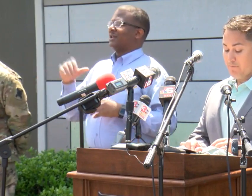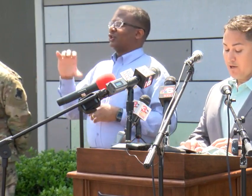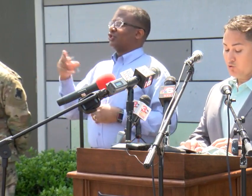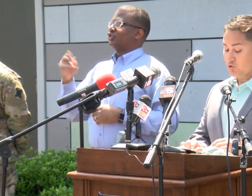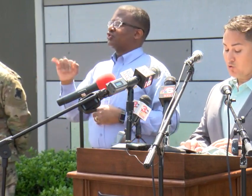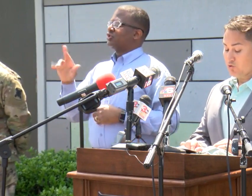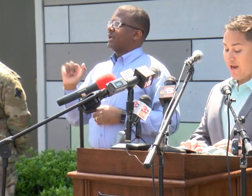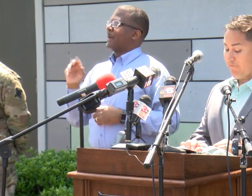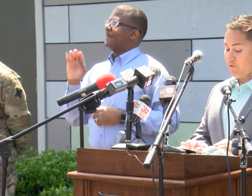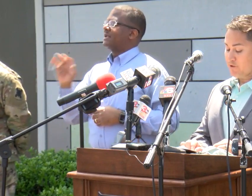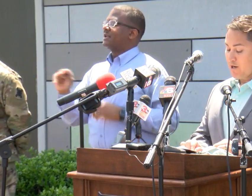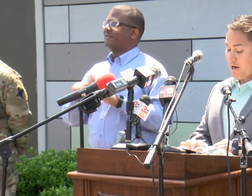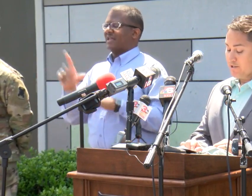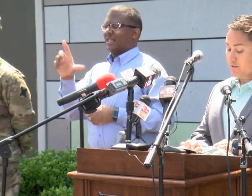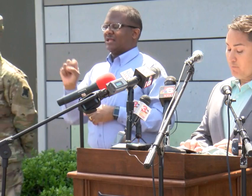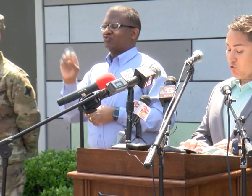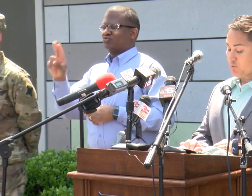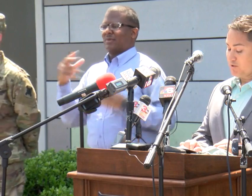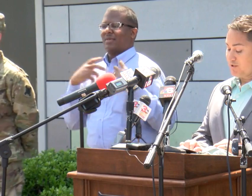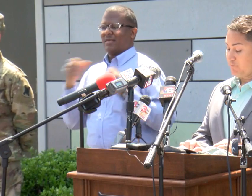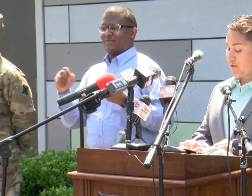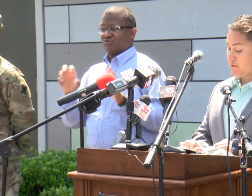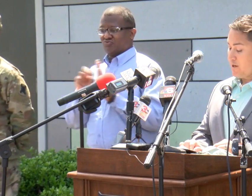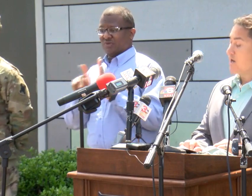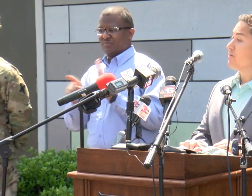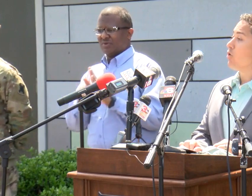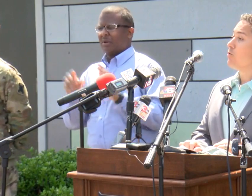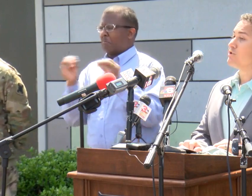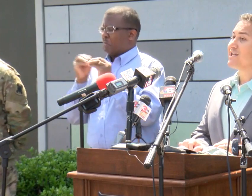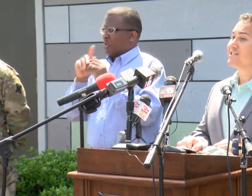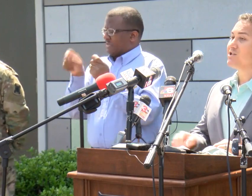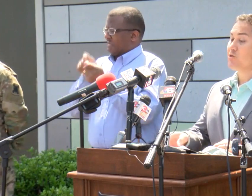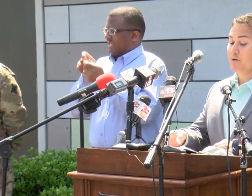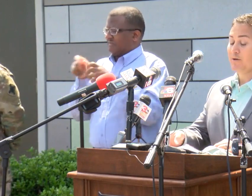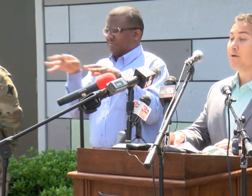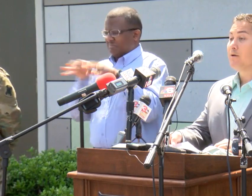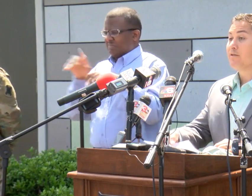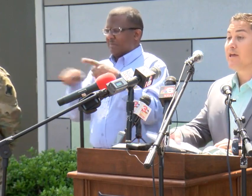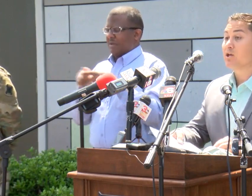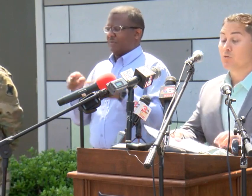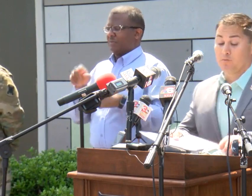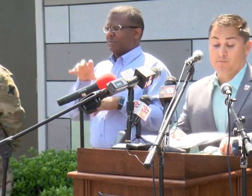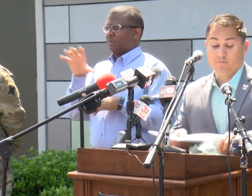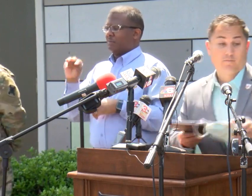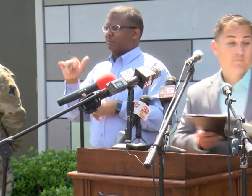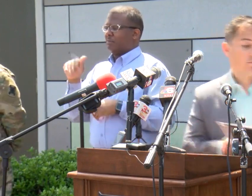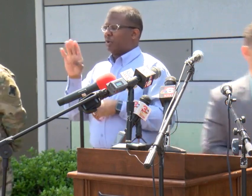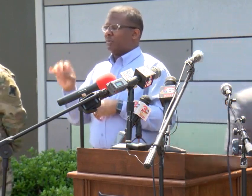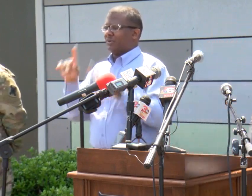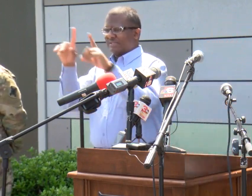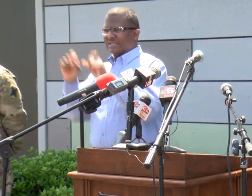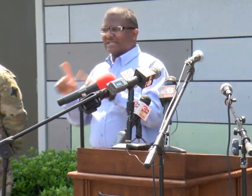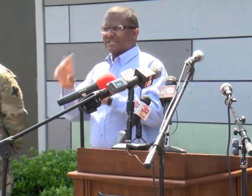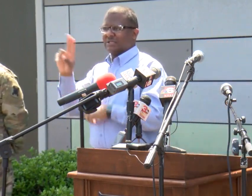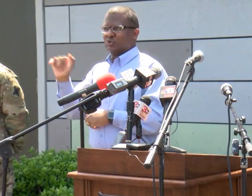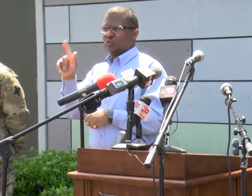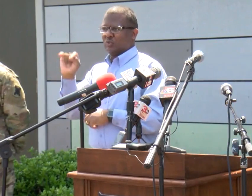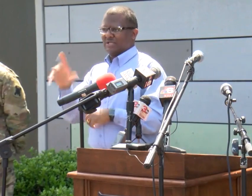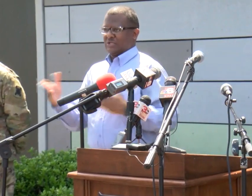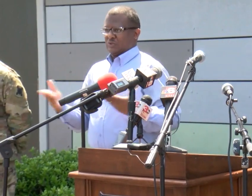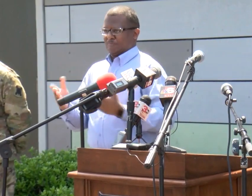more to the medical school's efforts and some more specifics on the mobile testing unit. Thank you.